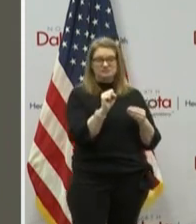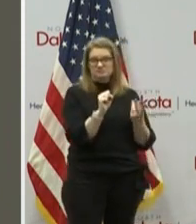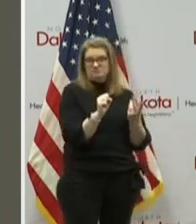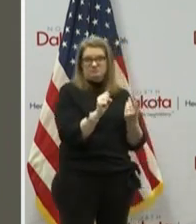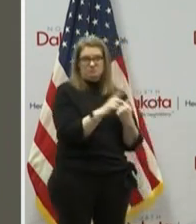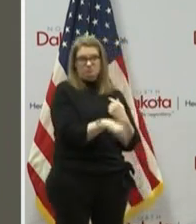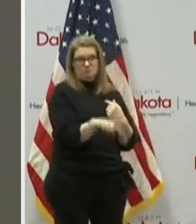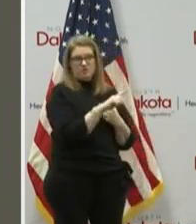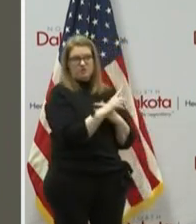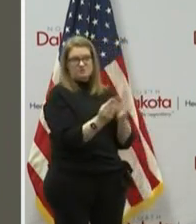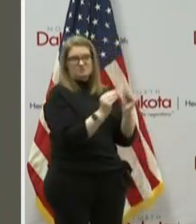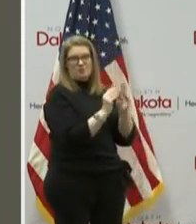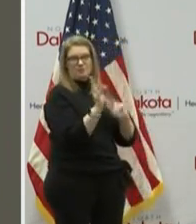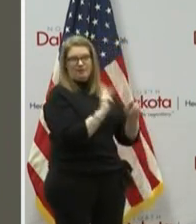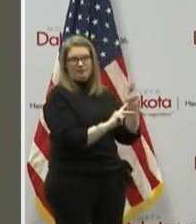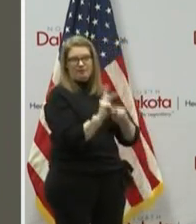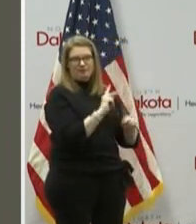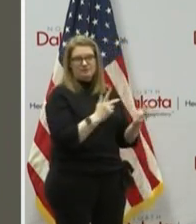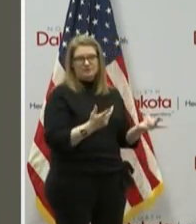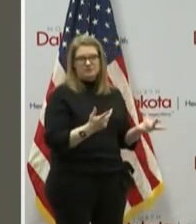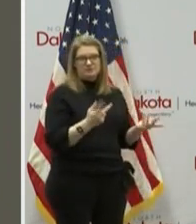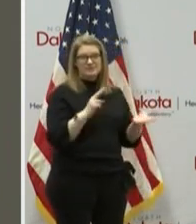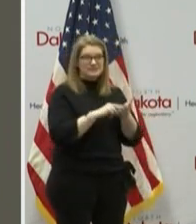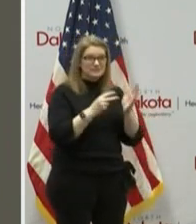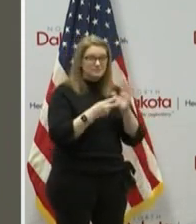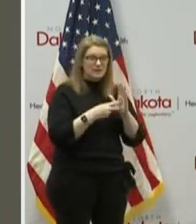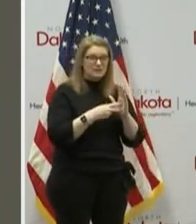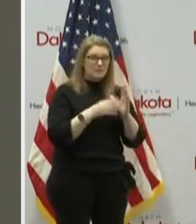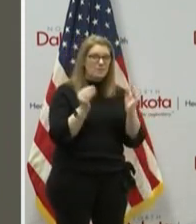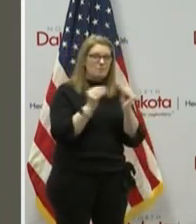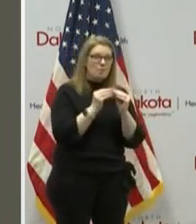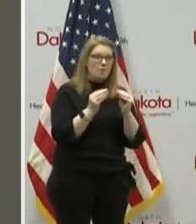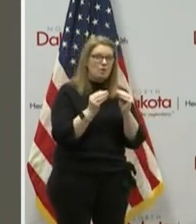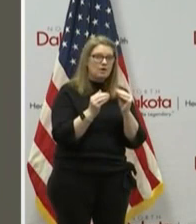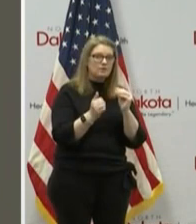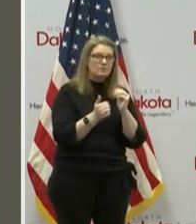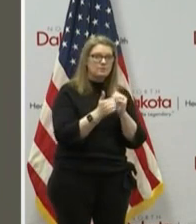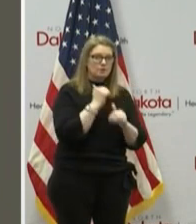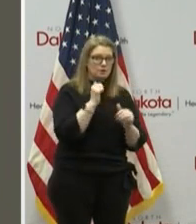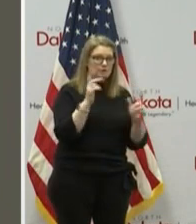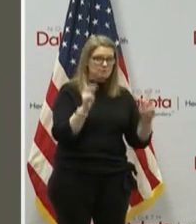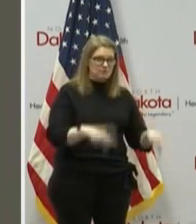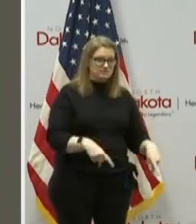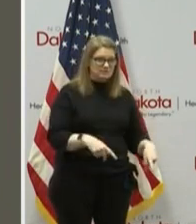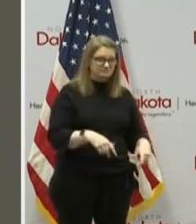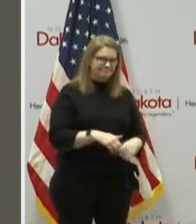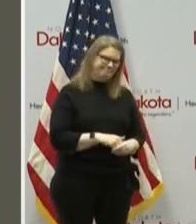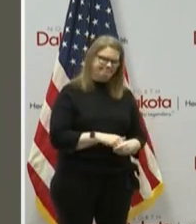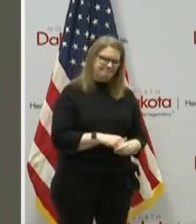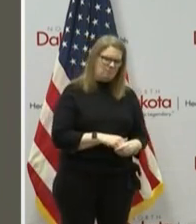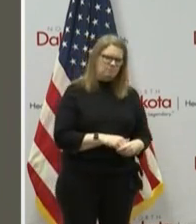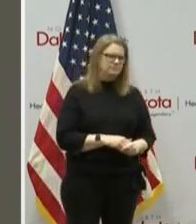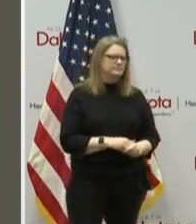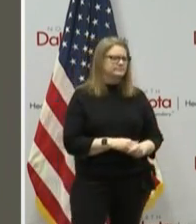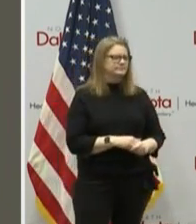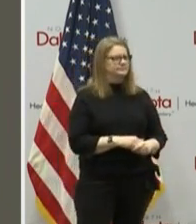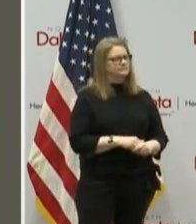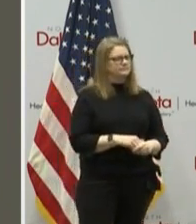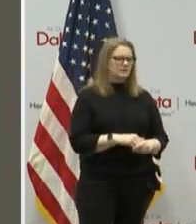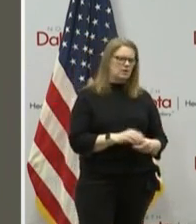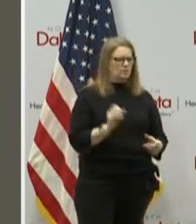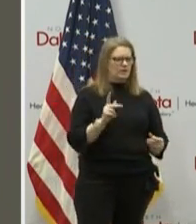higher population, but that doesn't mean we have more per capita or more per person there. Okay.